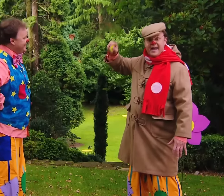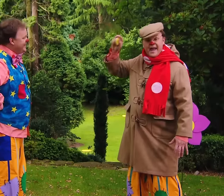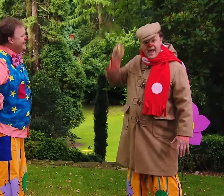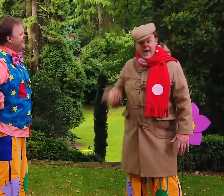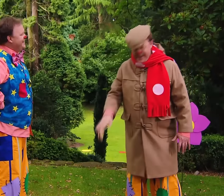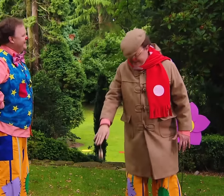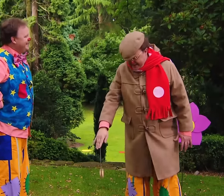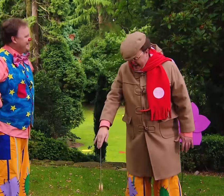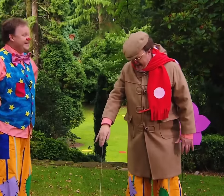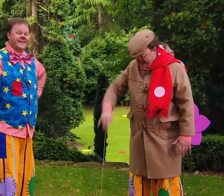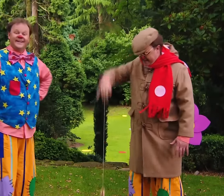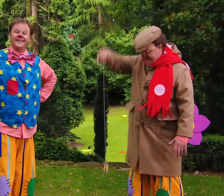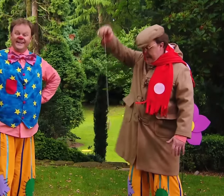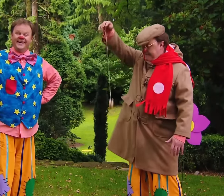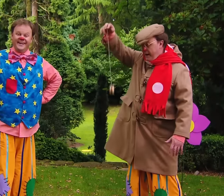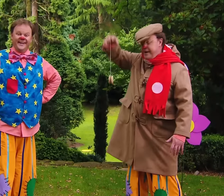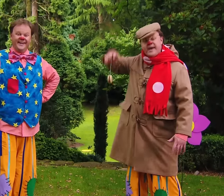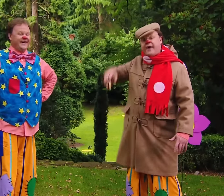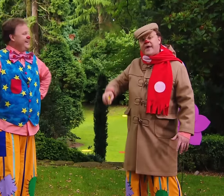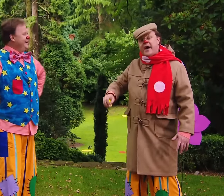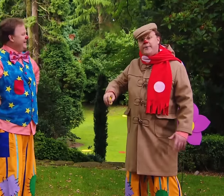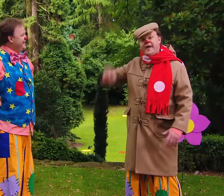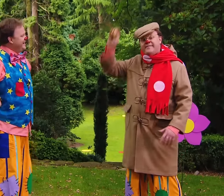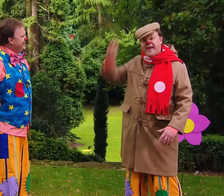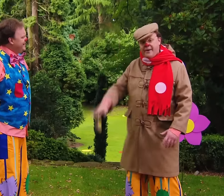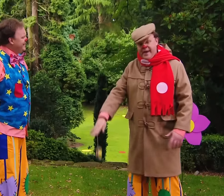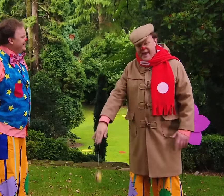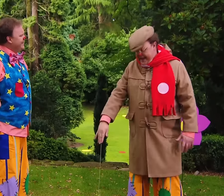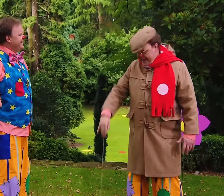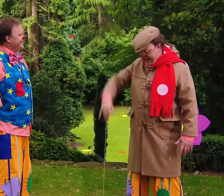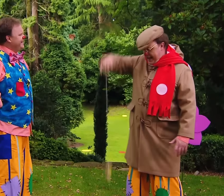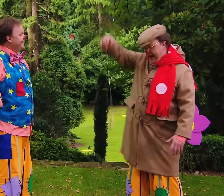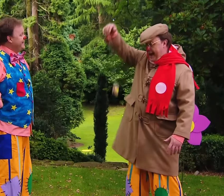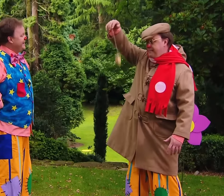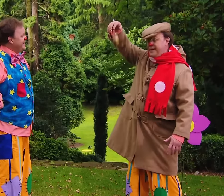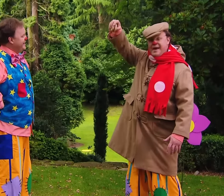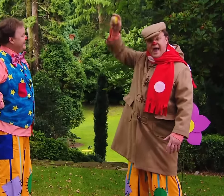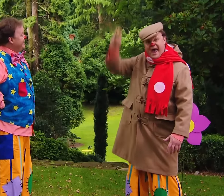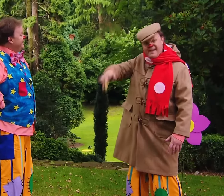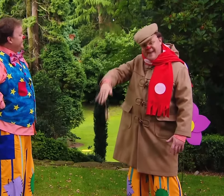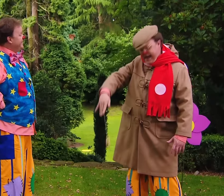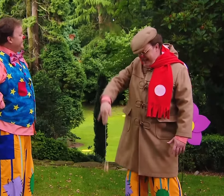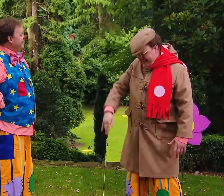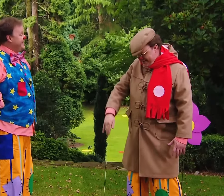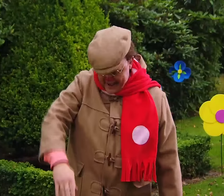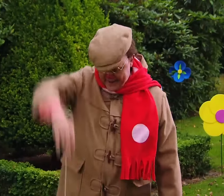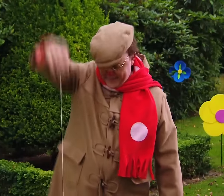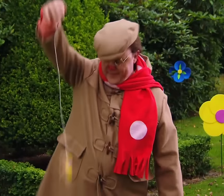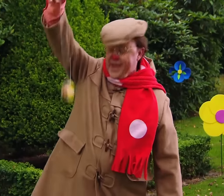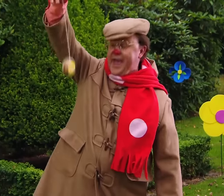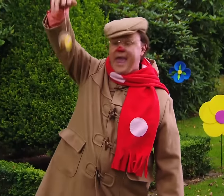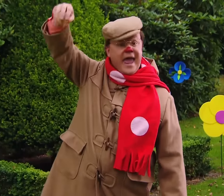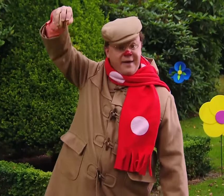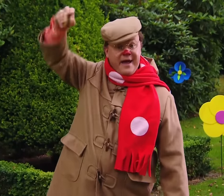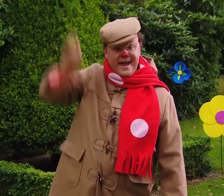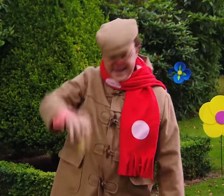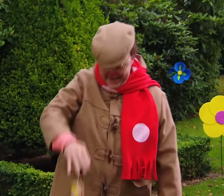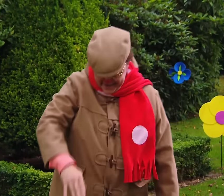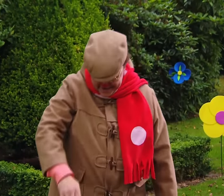Tumble? Yes. My yo-yo is going up and down. Up.